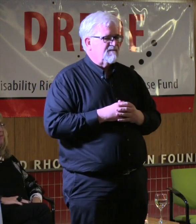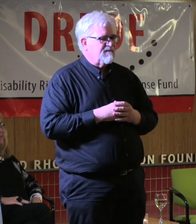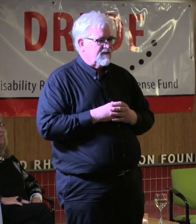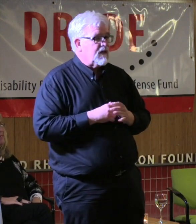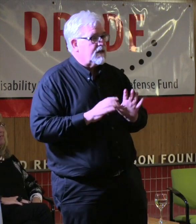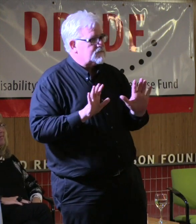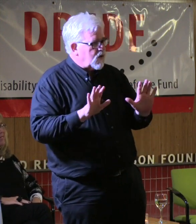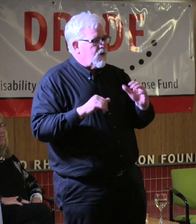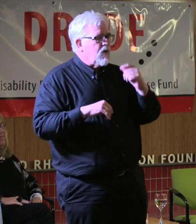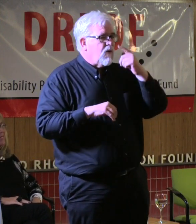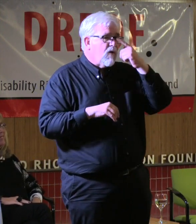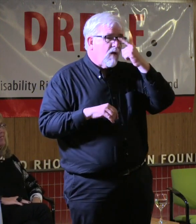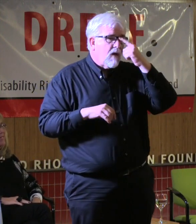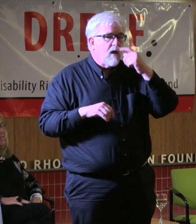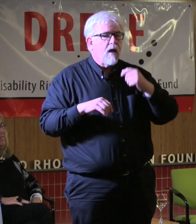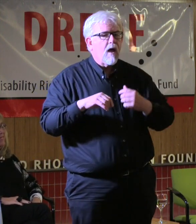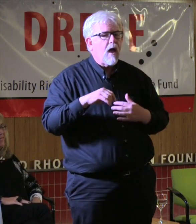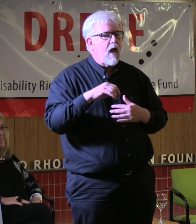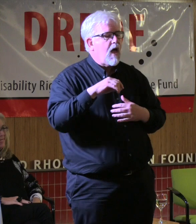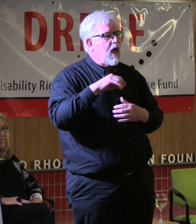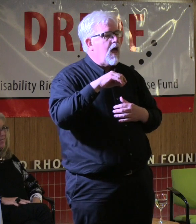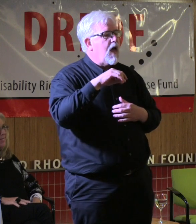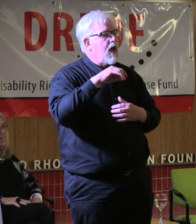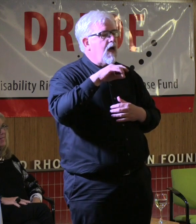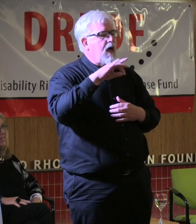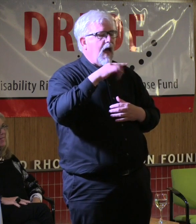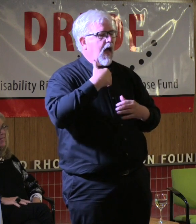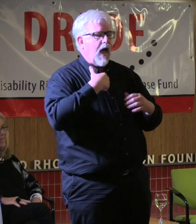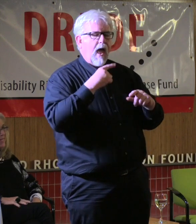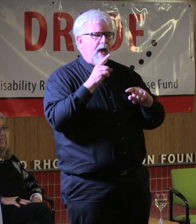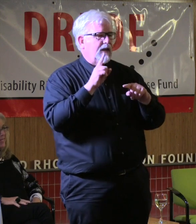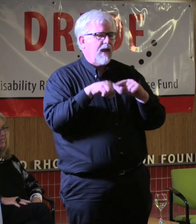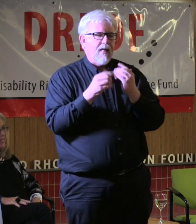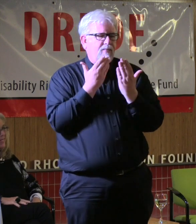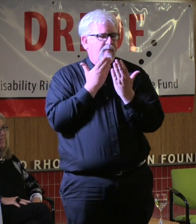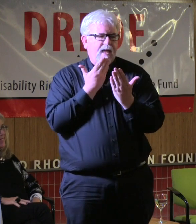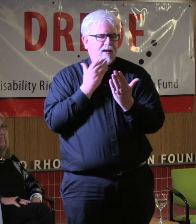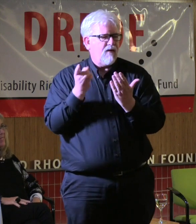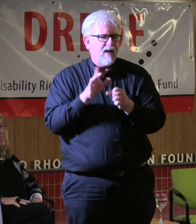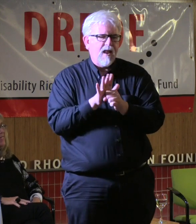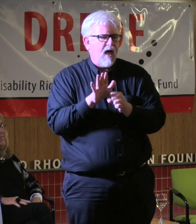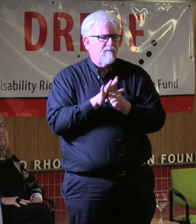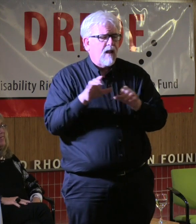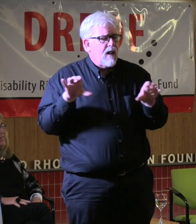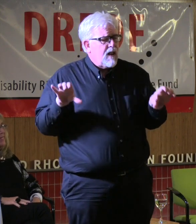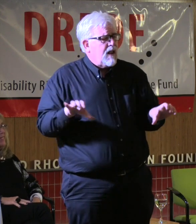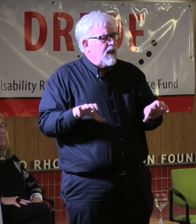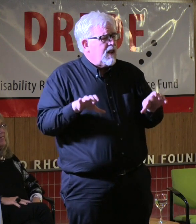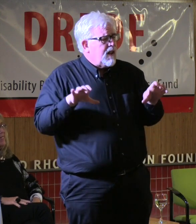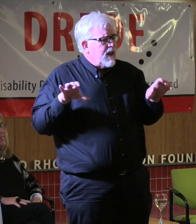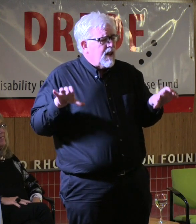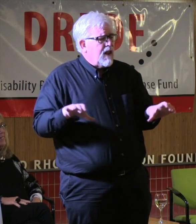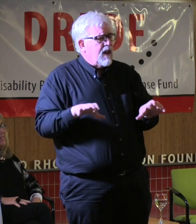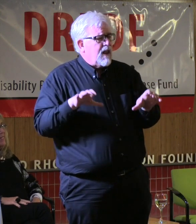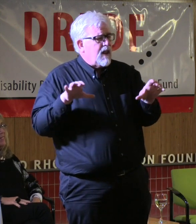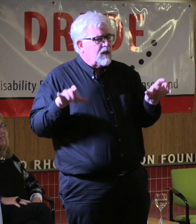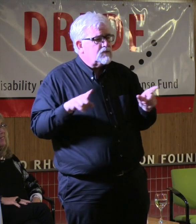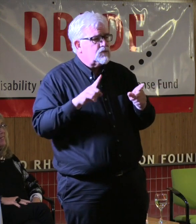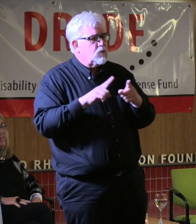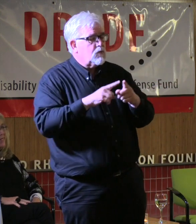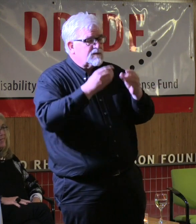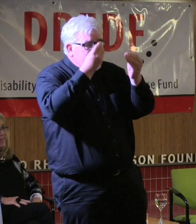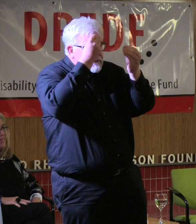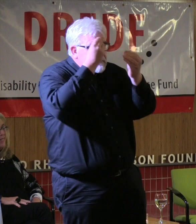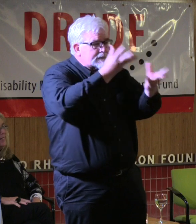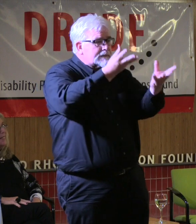And so I just can't thank Arlene enough for all she's done to inform, make sure